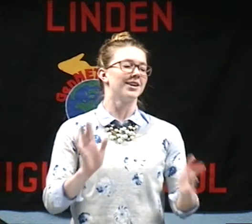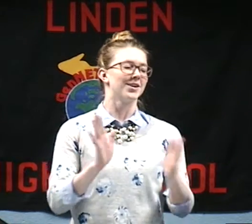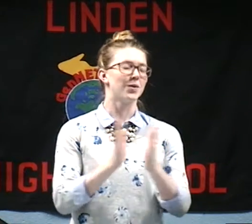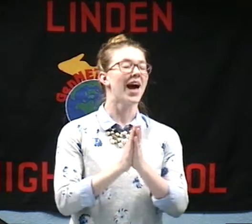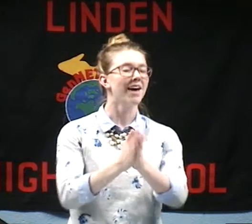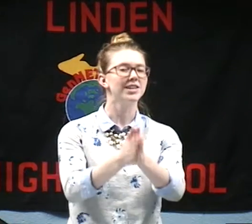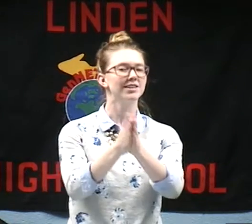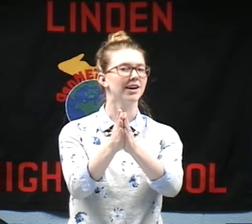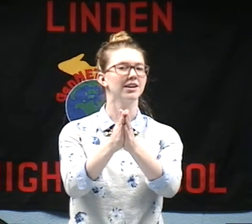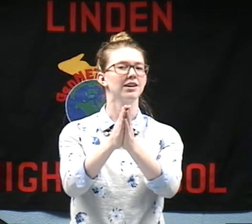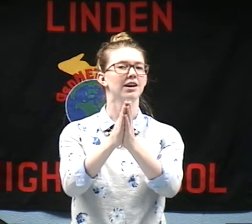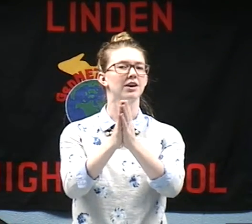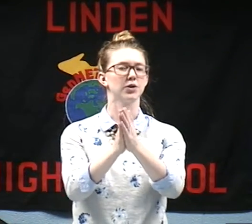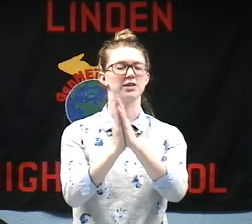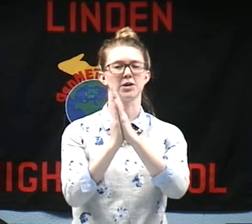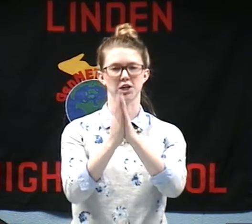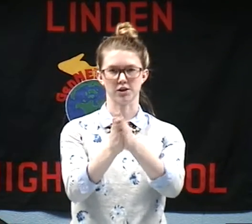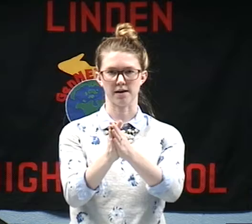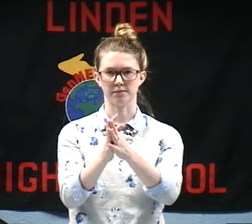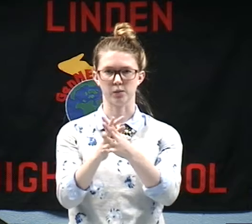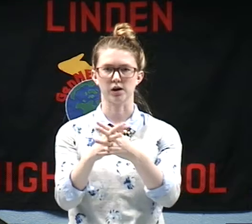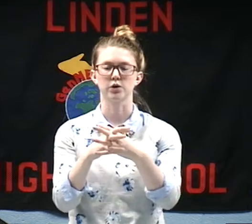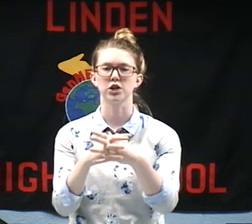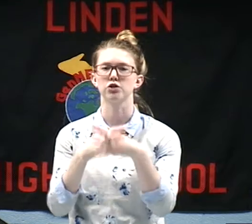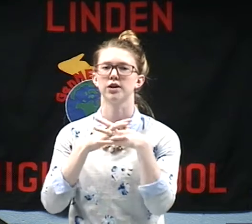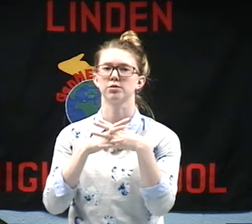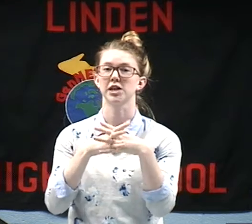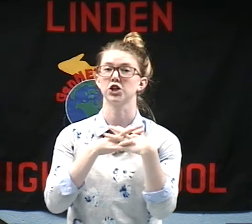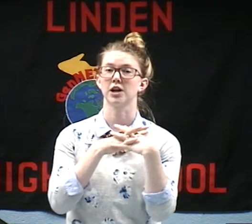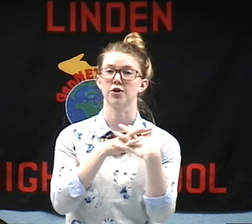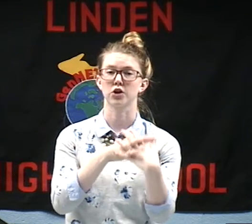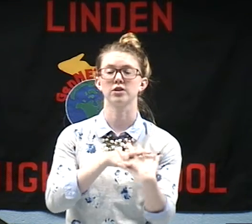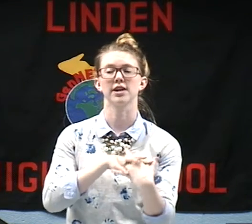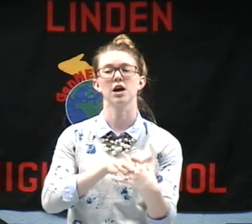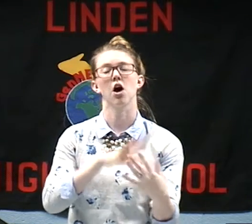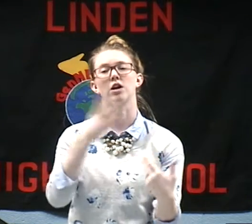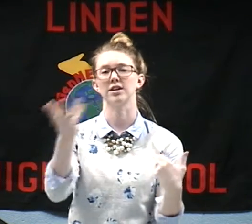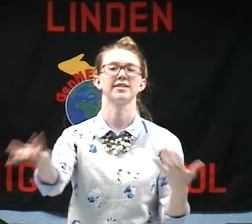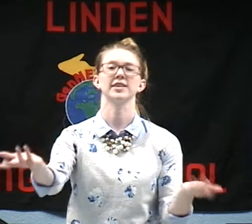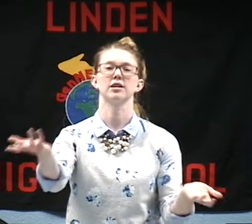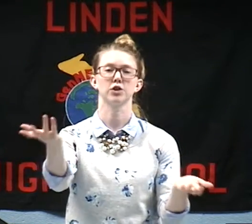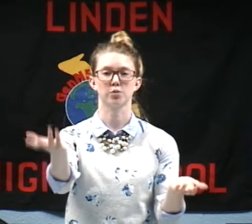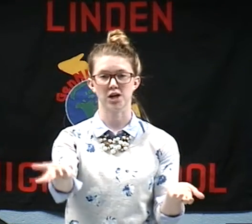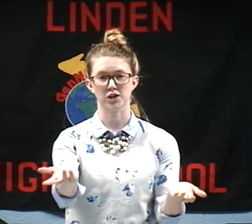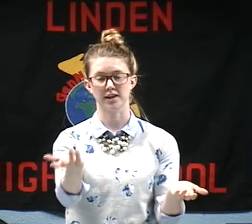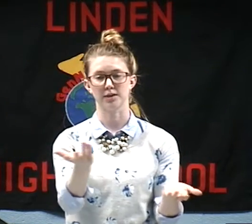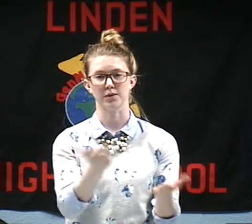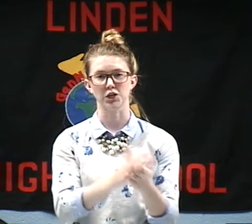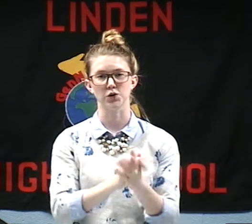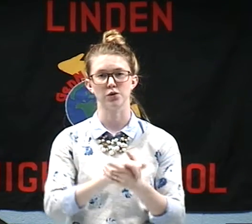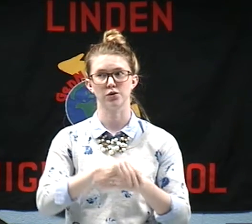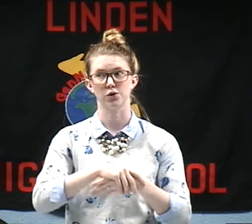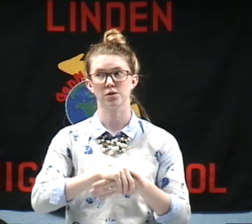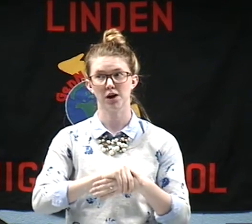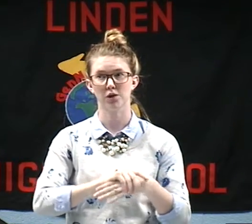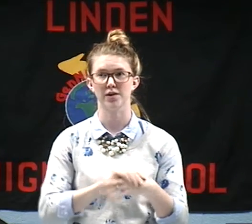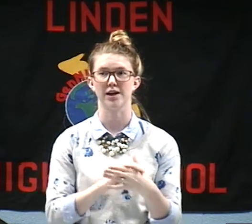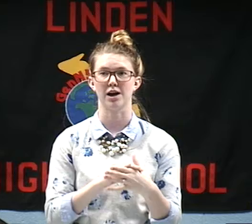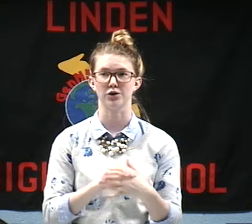We haven't done transportation yet. We are going to do transportation on Thursday. Unless your projects end up being due tomorrow, then I'll do